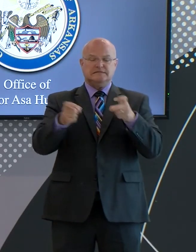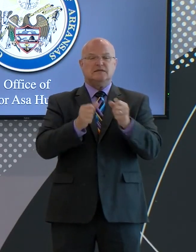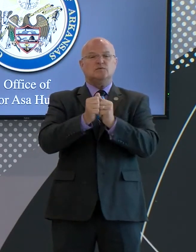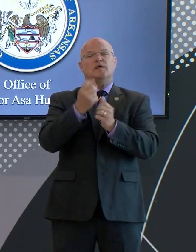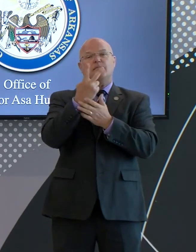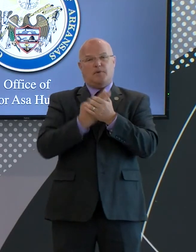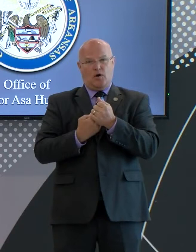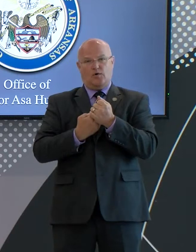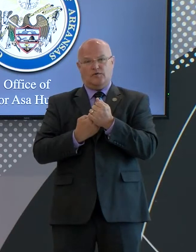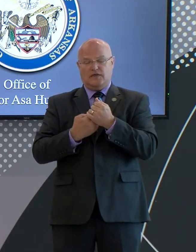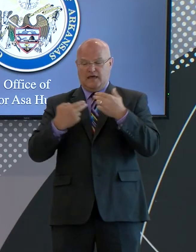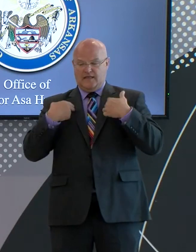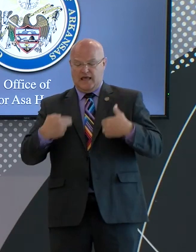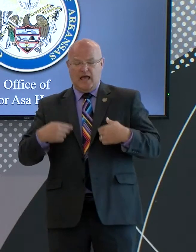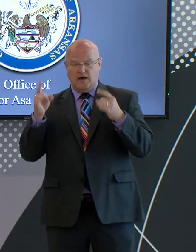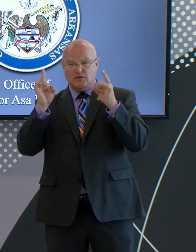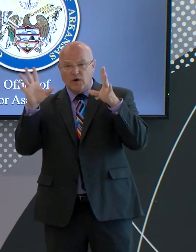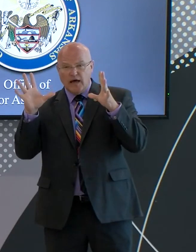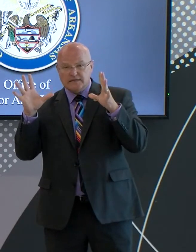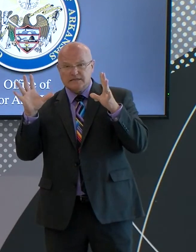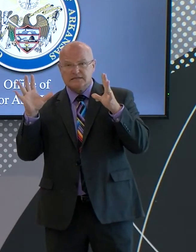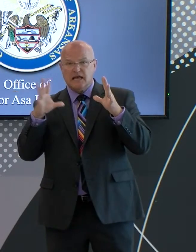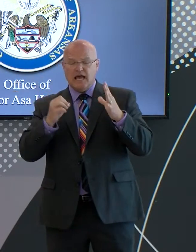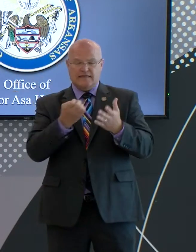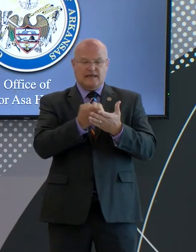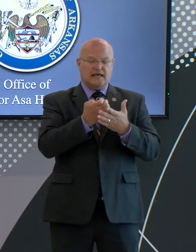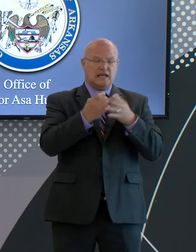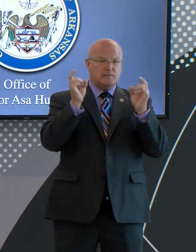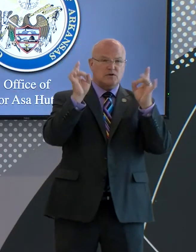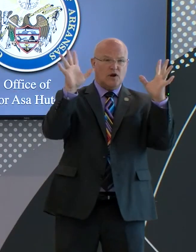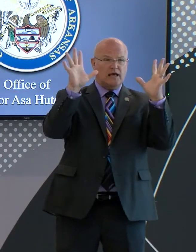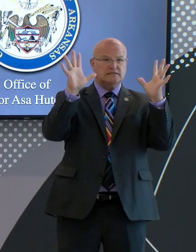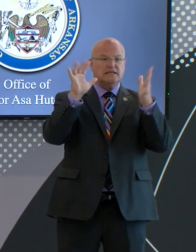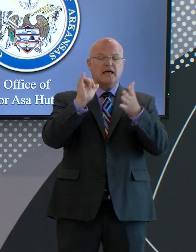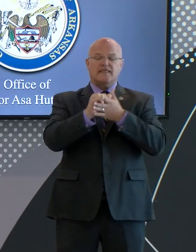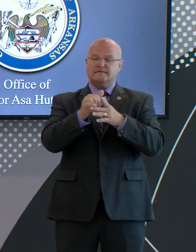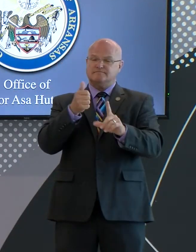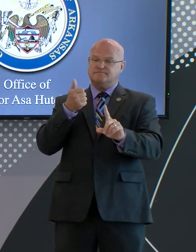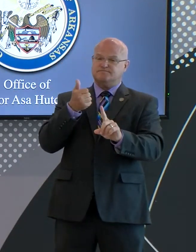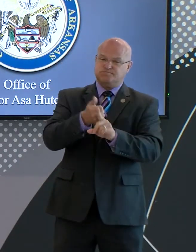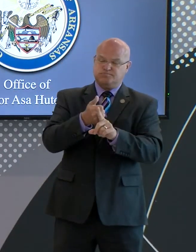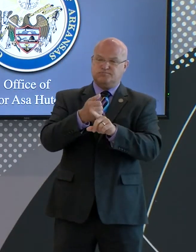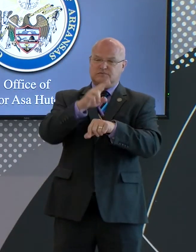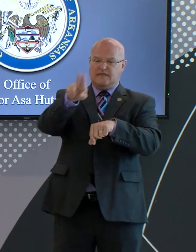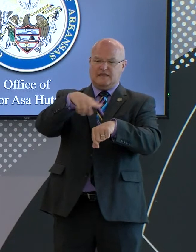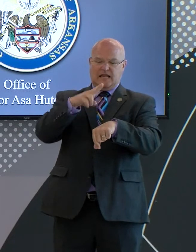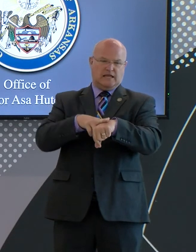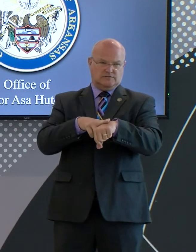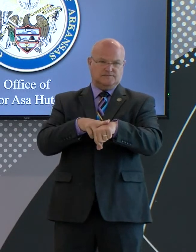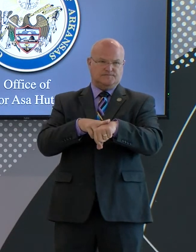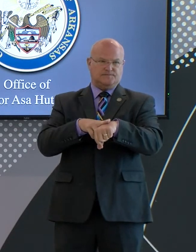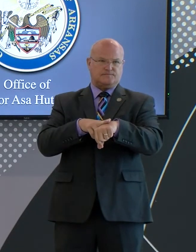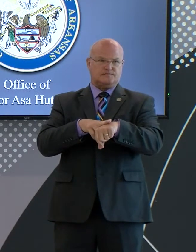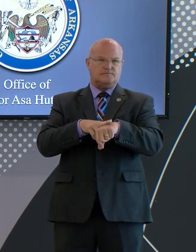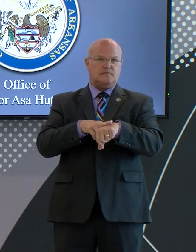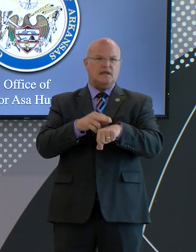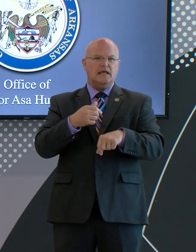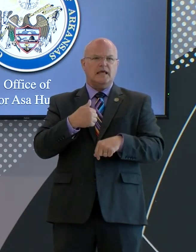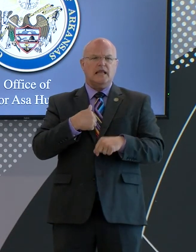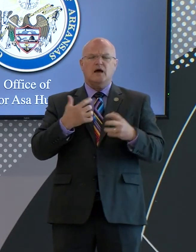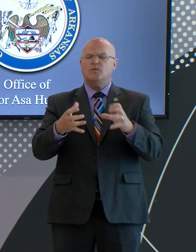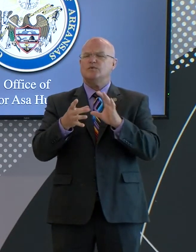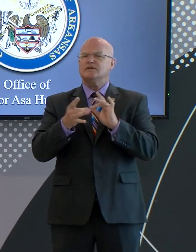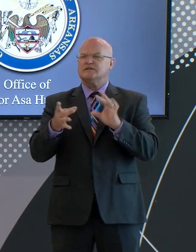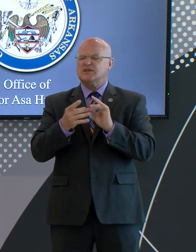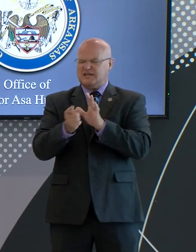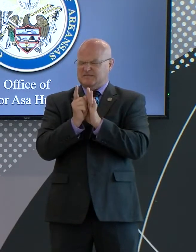both. The health crisis and the economic crisis that has hit our nation. And let me talk about